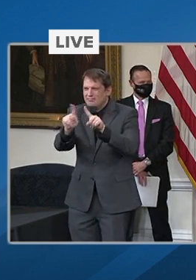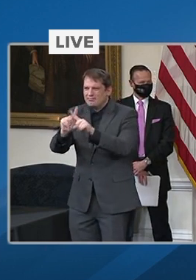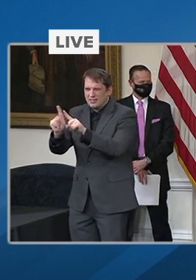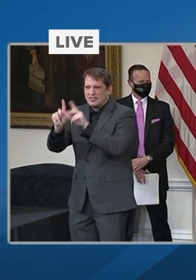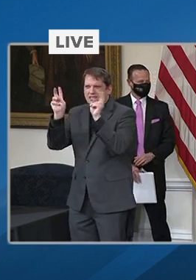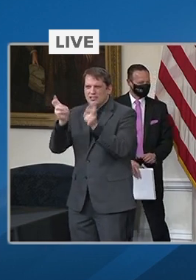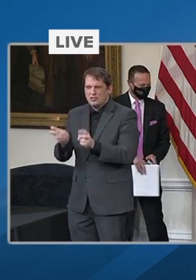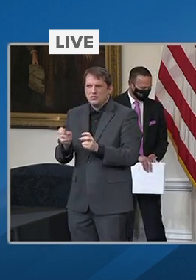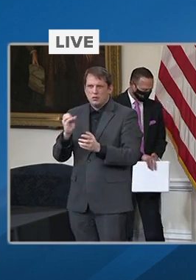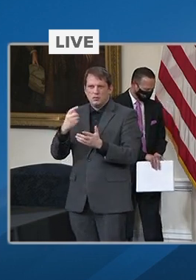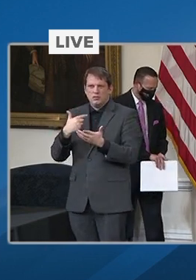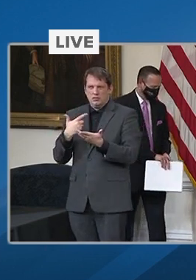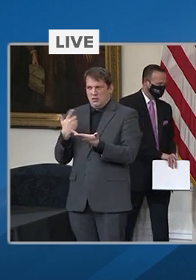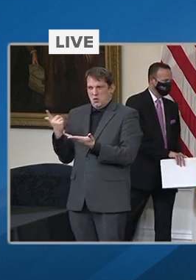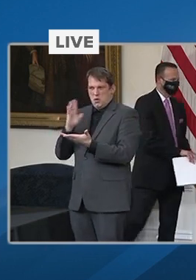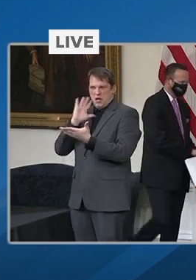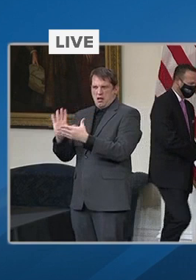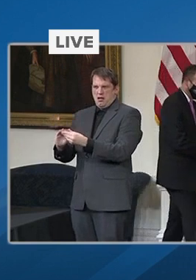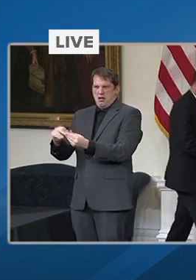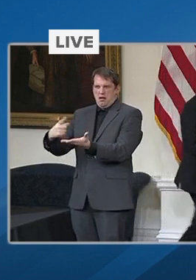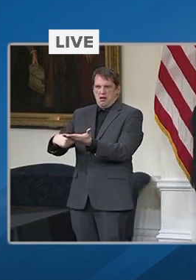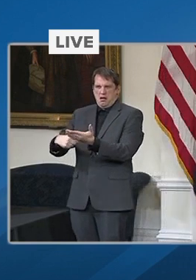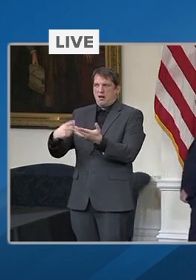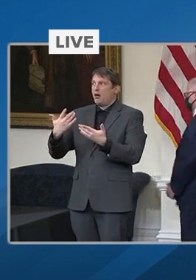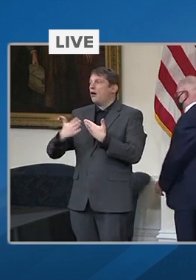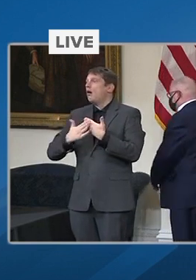this holiday season.